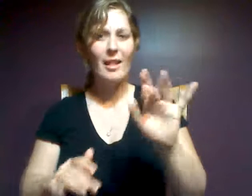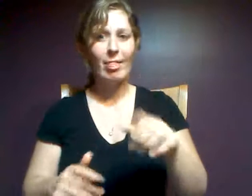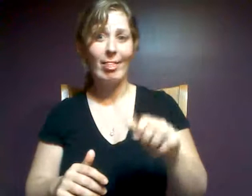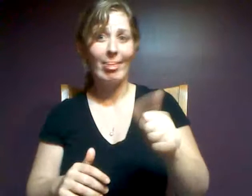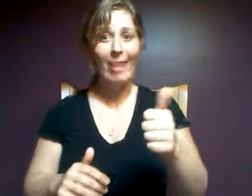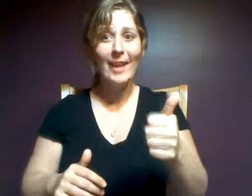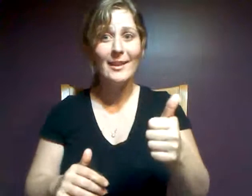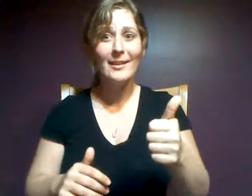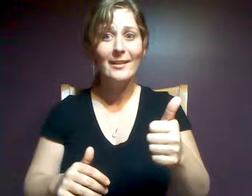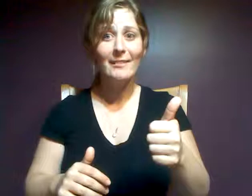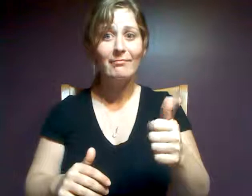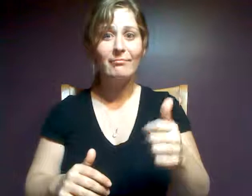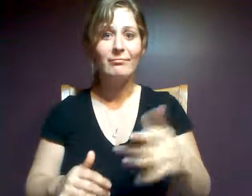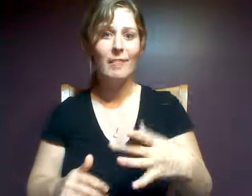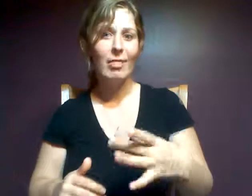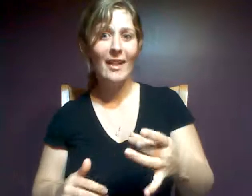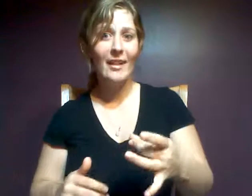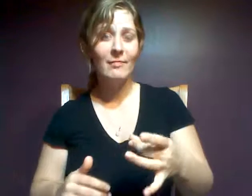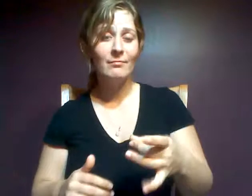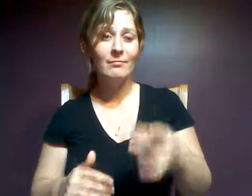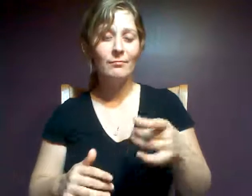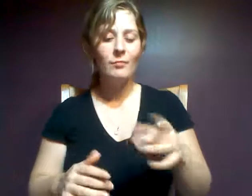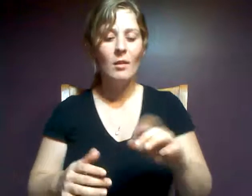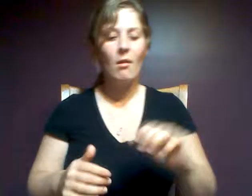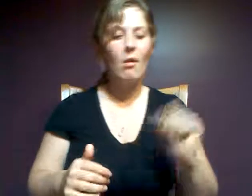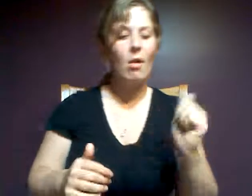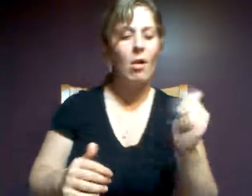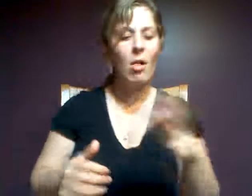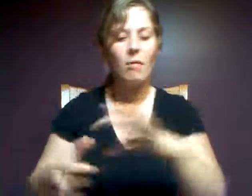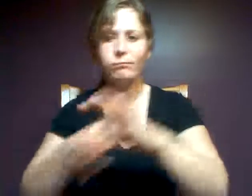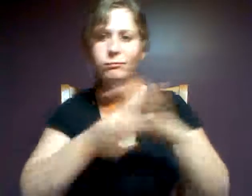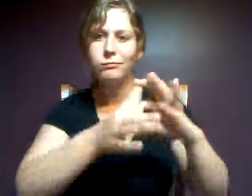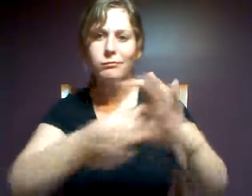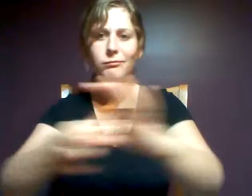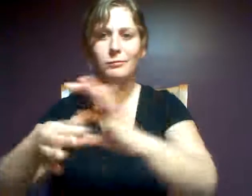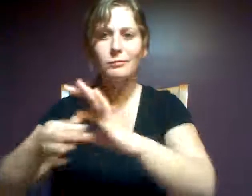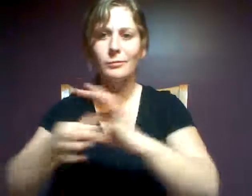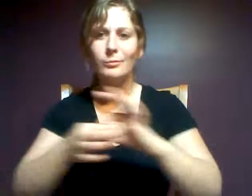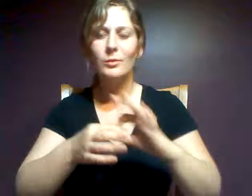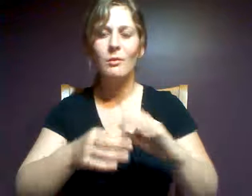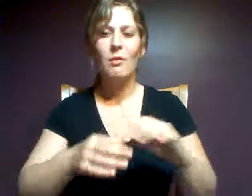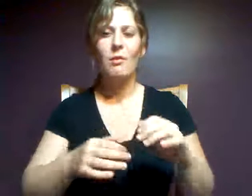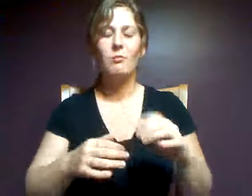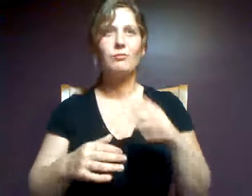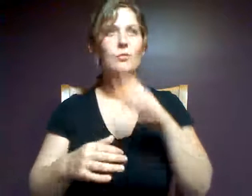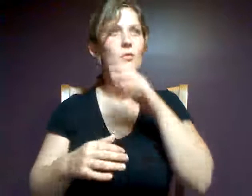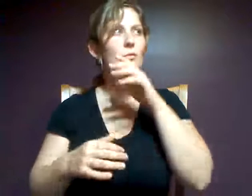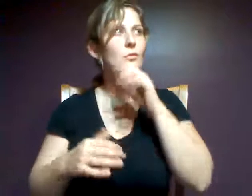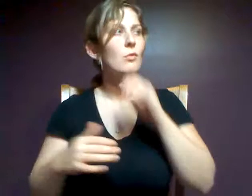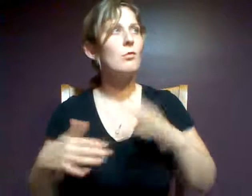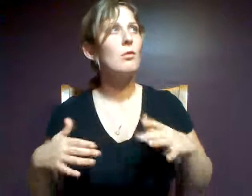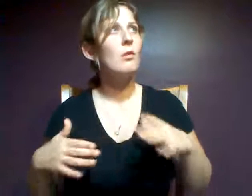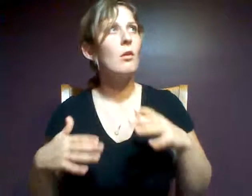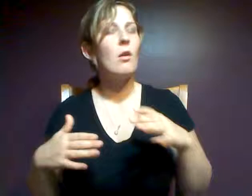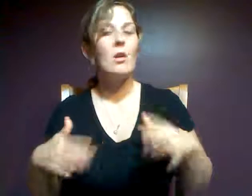so connected, so continuously, so instantaneously, so young. And as one mum told me,